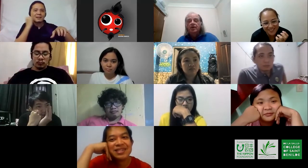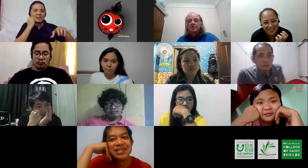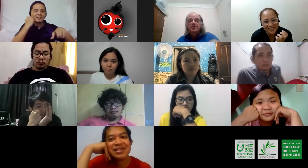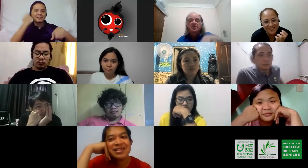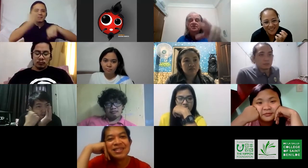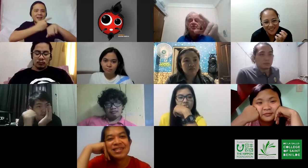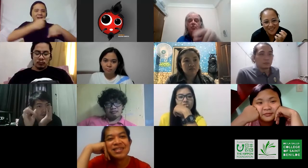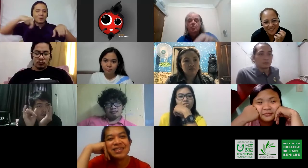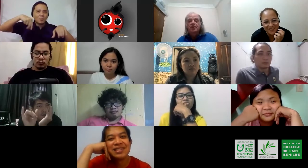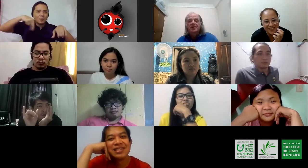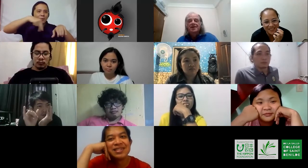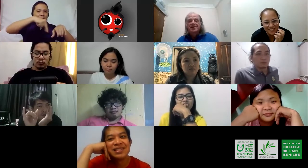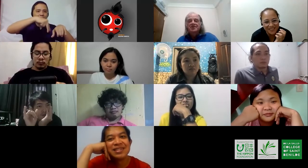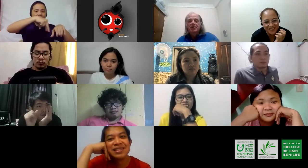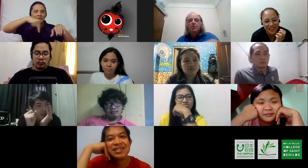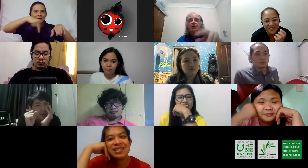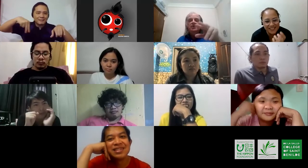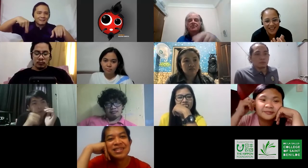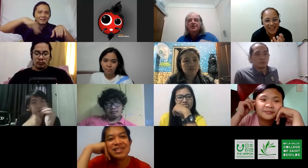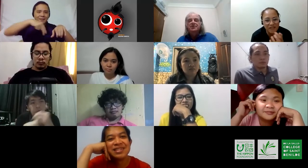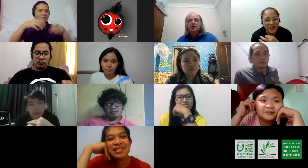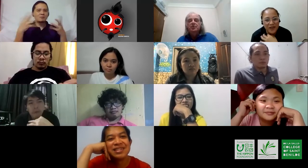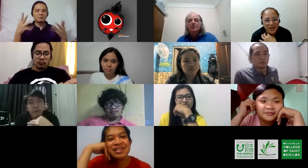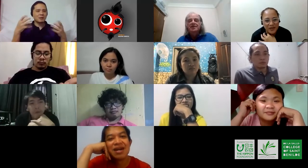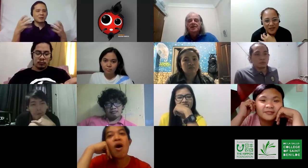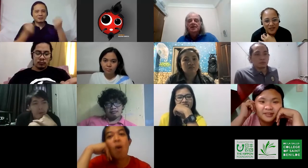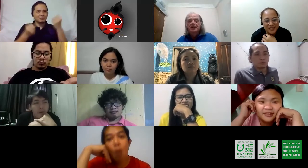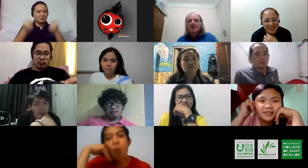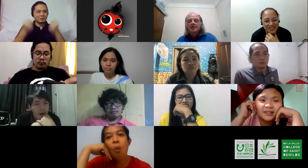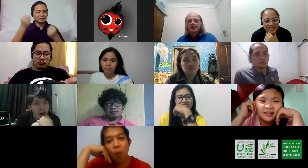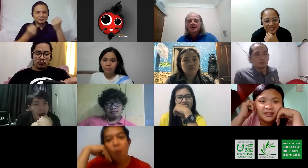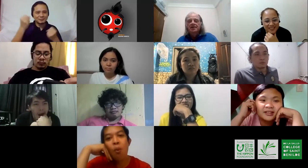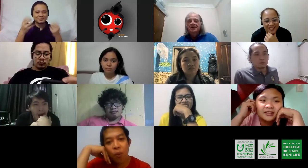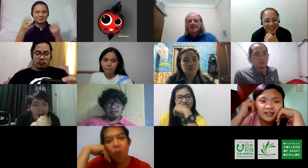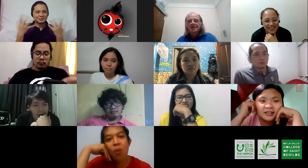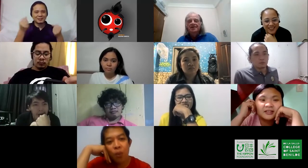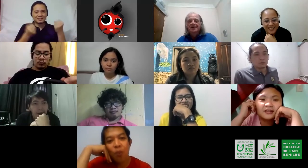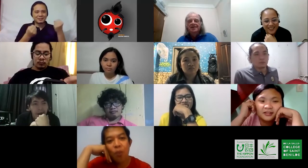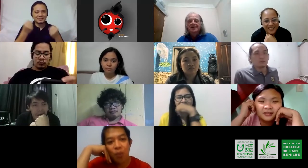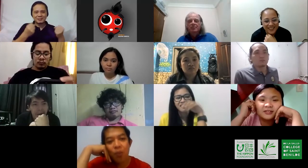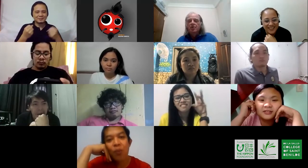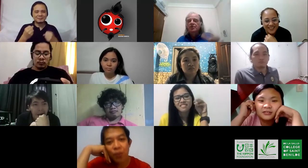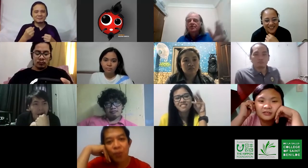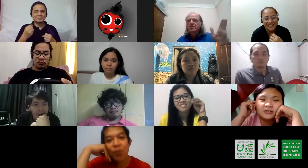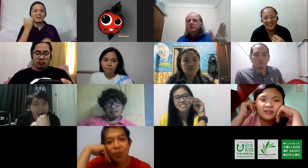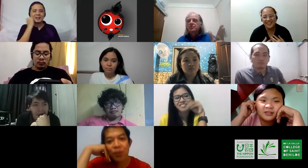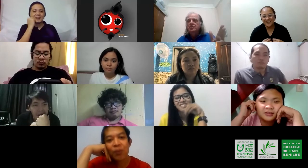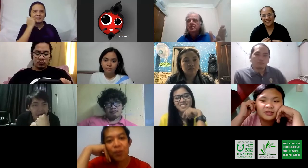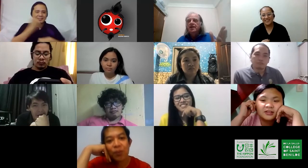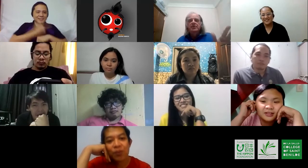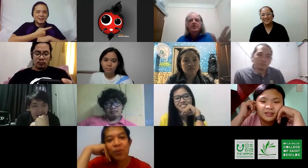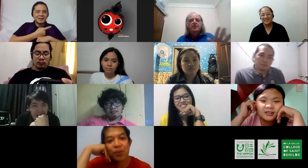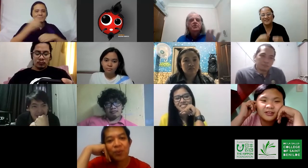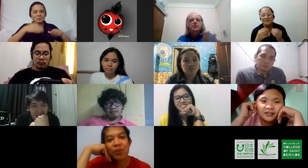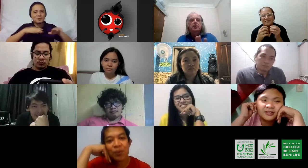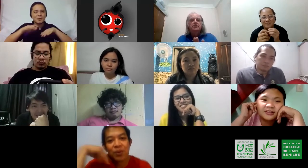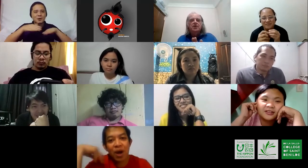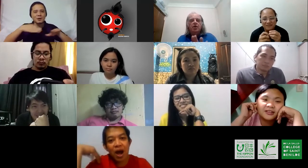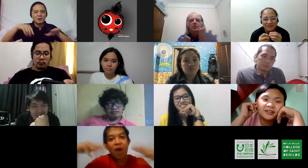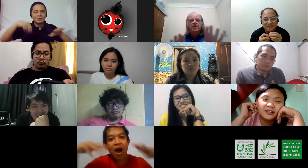it's easy to walk. So I Ray walked over saying, to I'm very school. curious. Sorry. Yeah. Walked over to school and everything was closed. All the gates